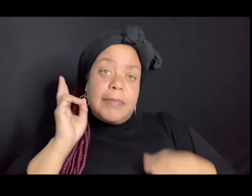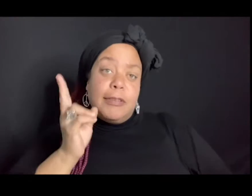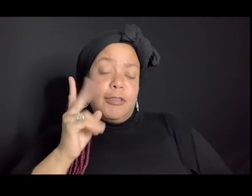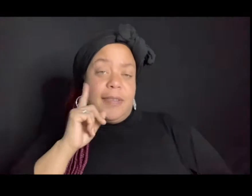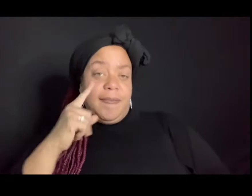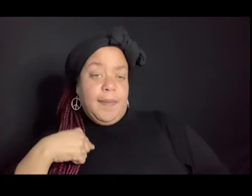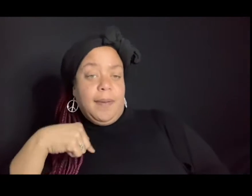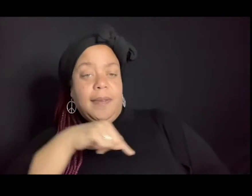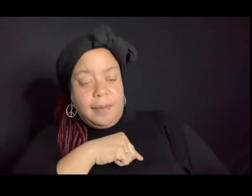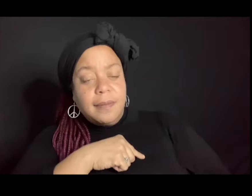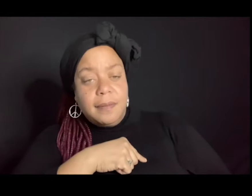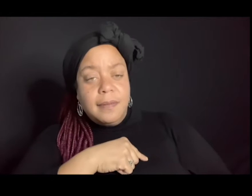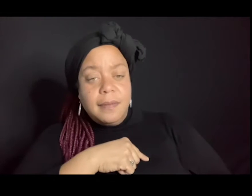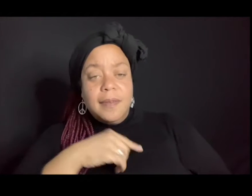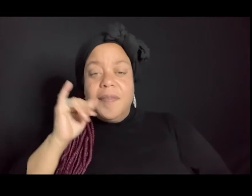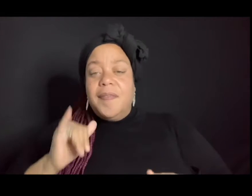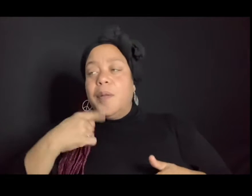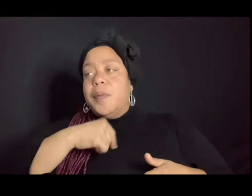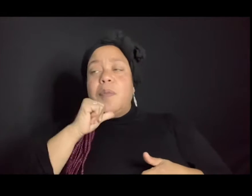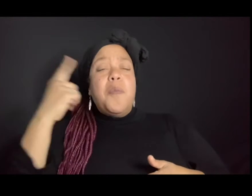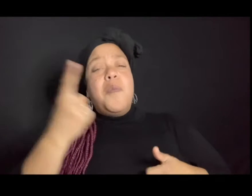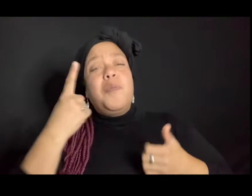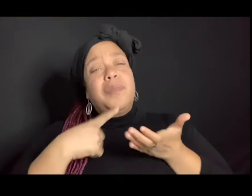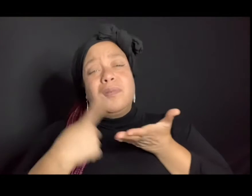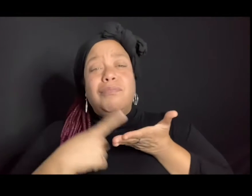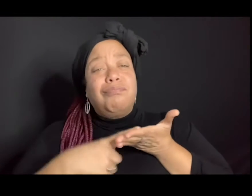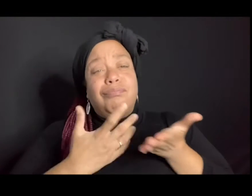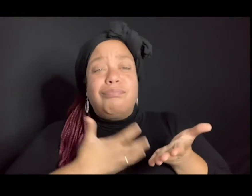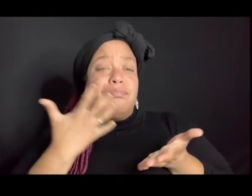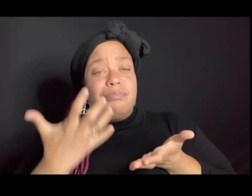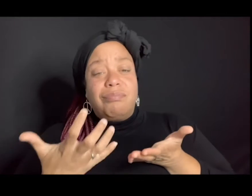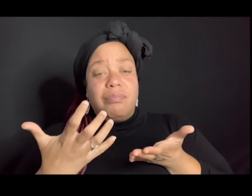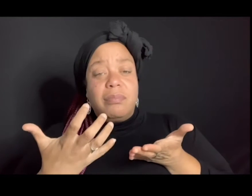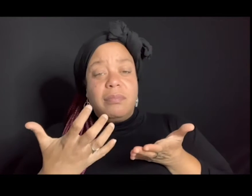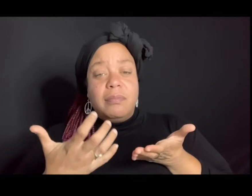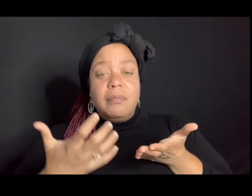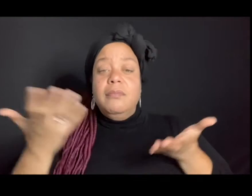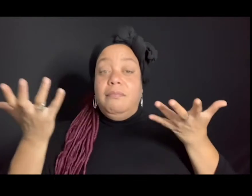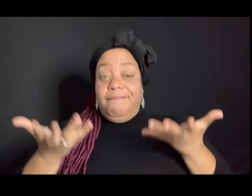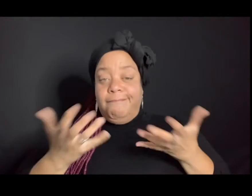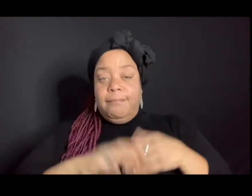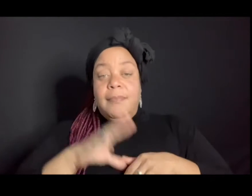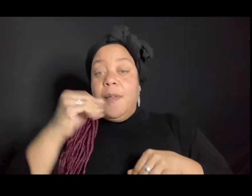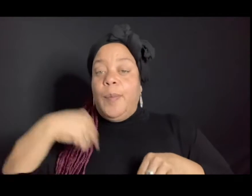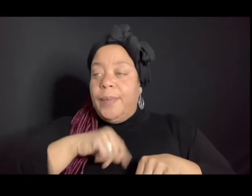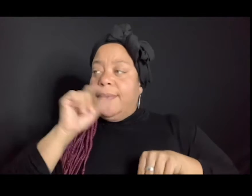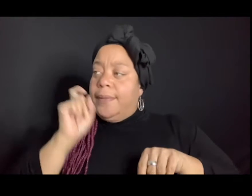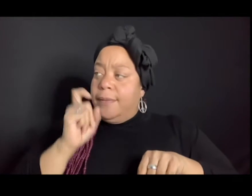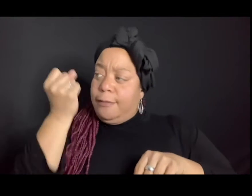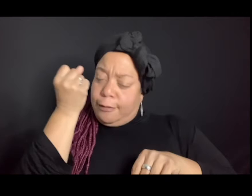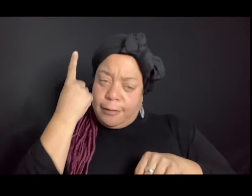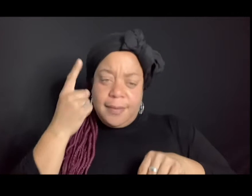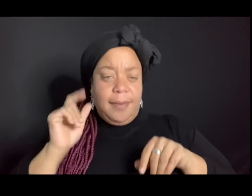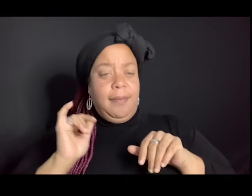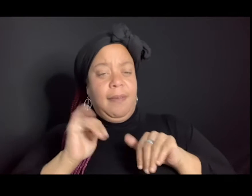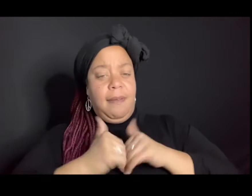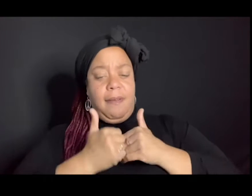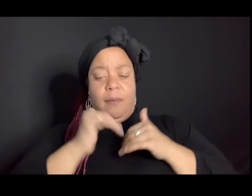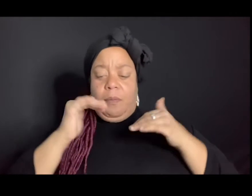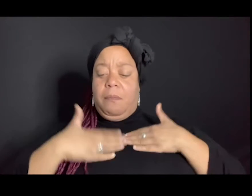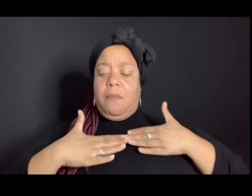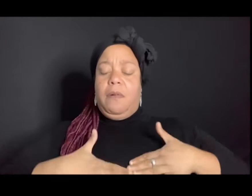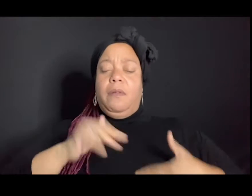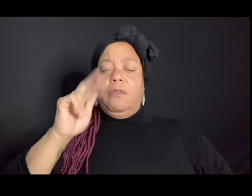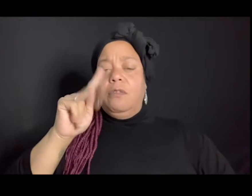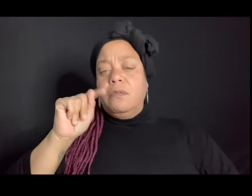and deep traumatic history for many of us that we don't always talk about. And we also need to understand, like, how does